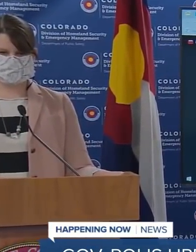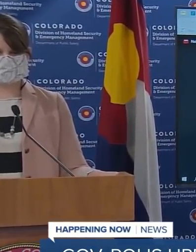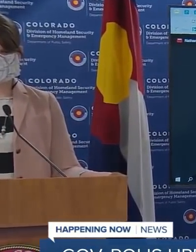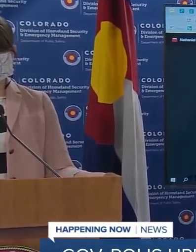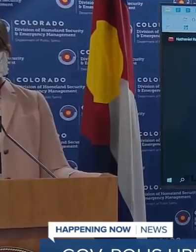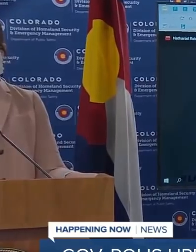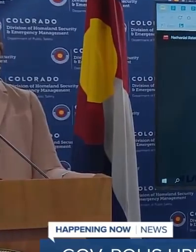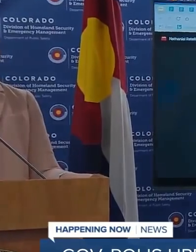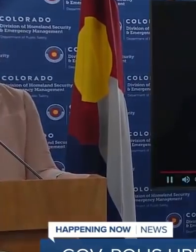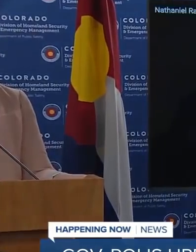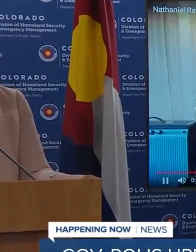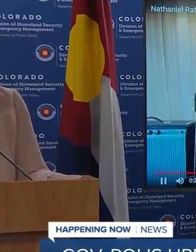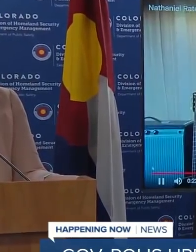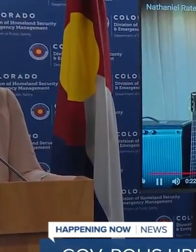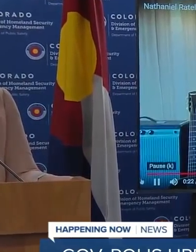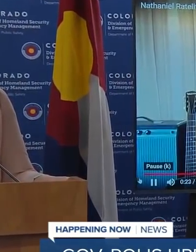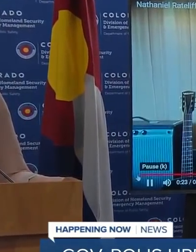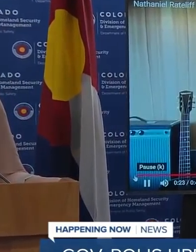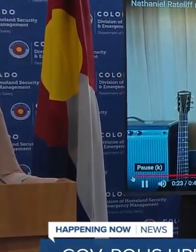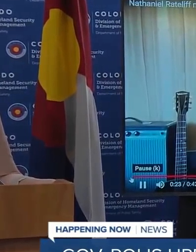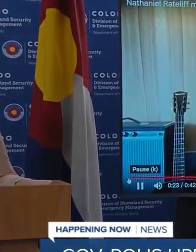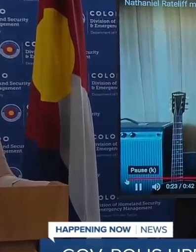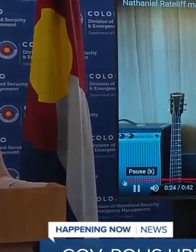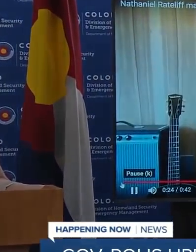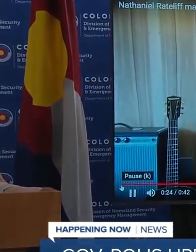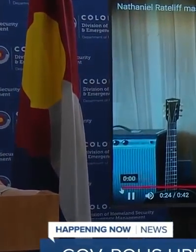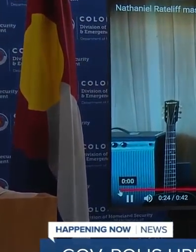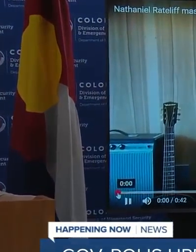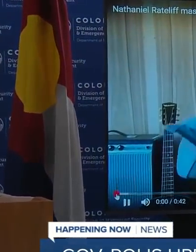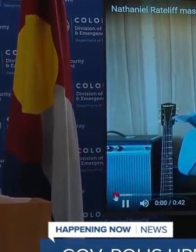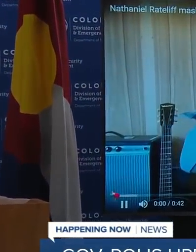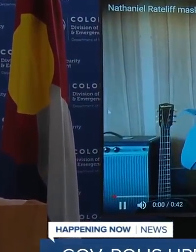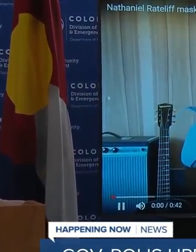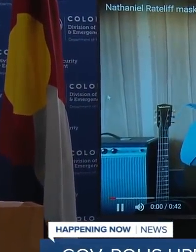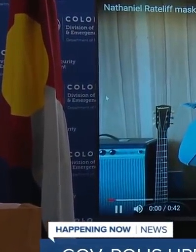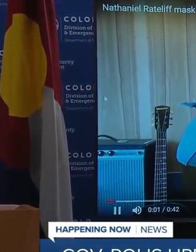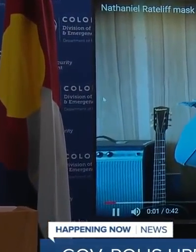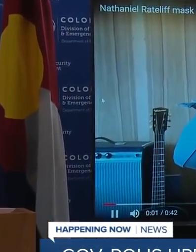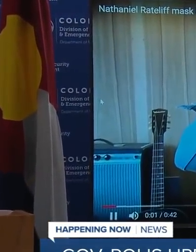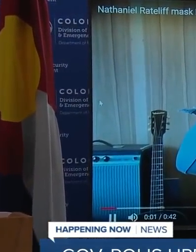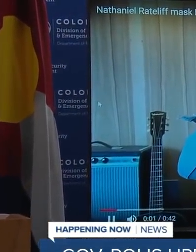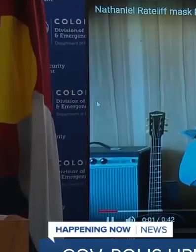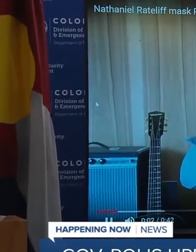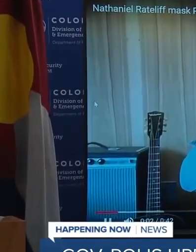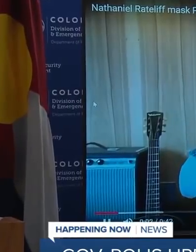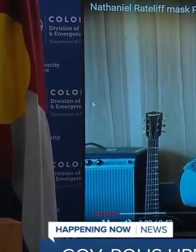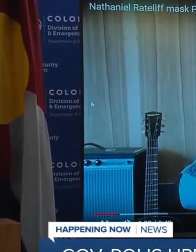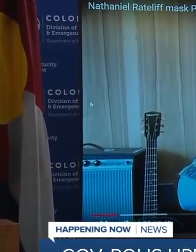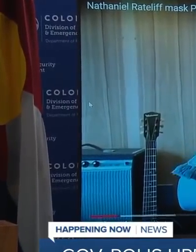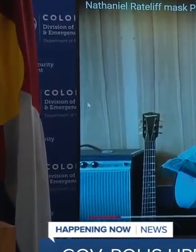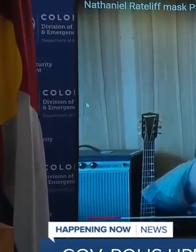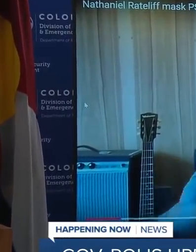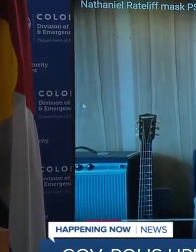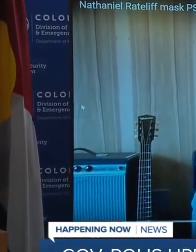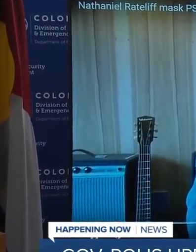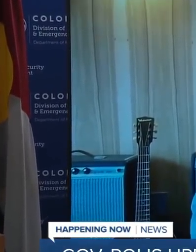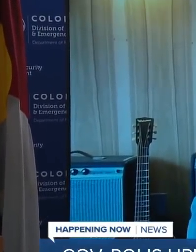curve. Let's make wearing masks an everyday thing. Hello, everybody. This is Nathaniel